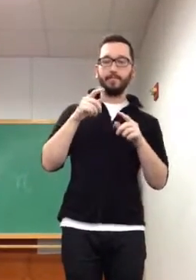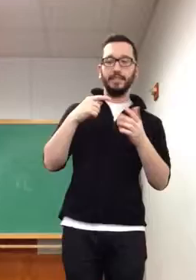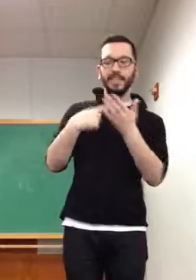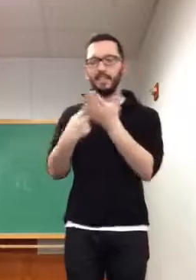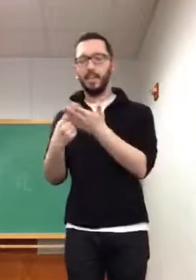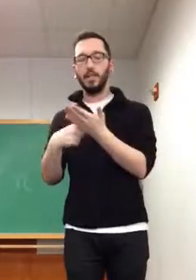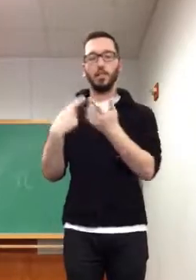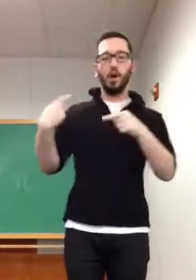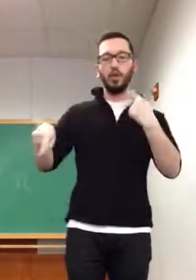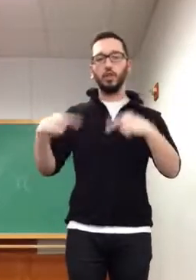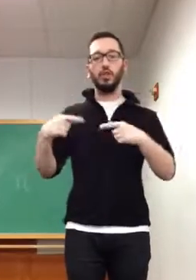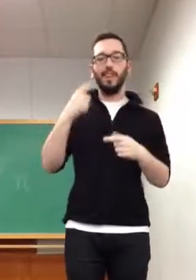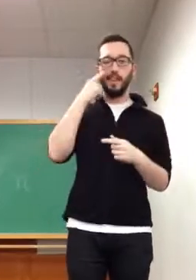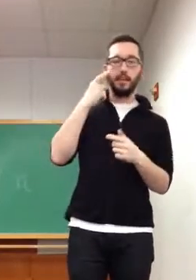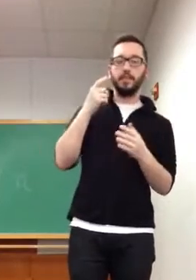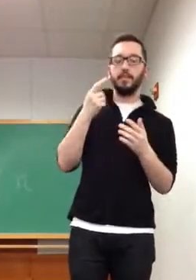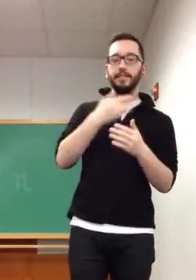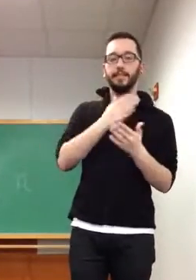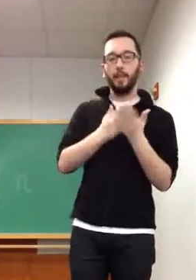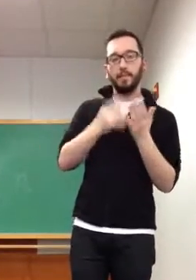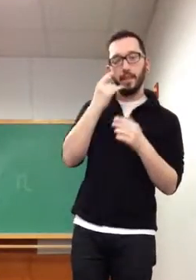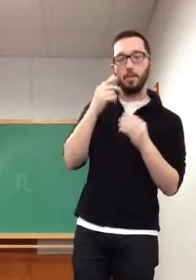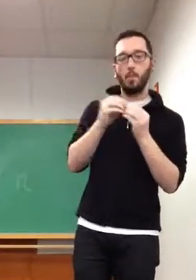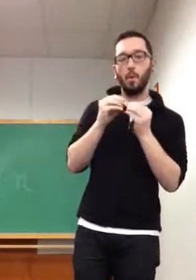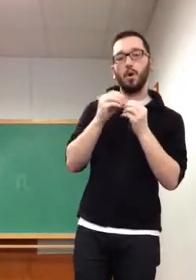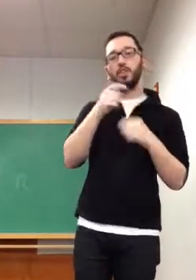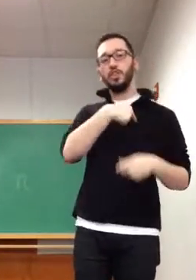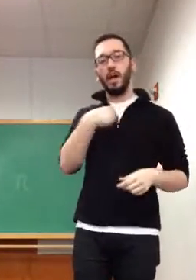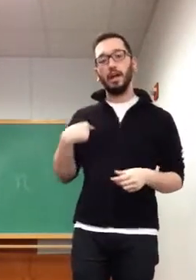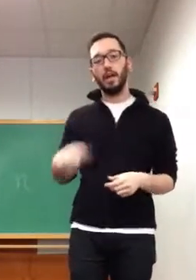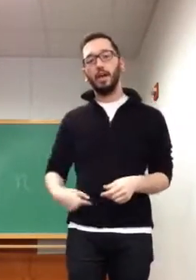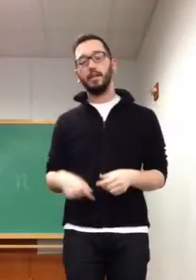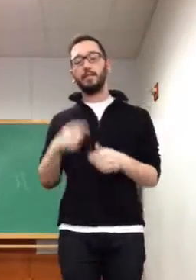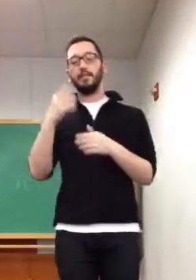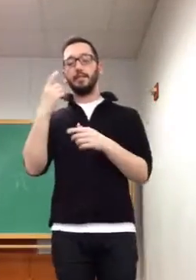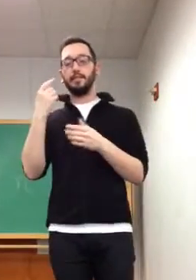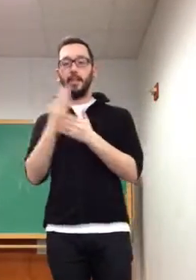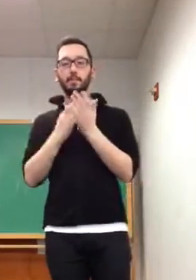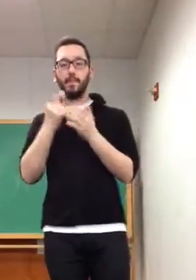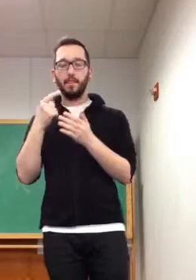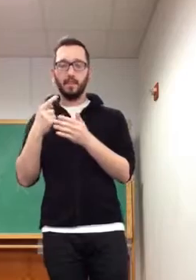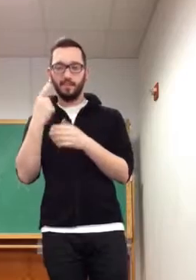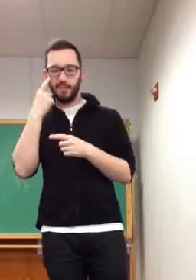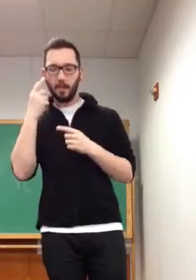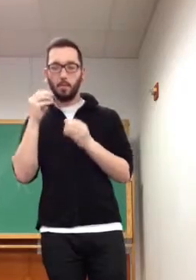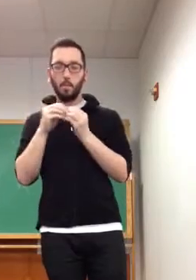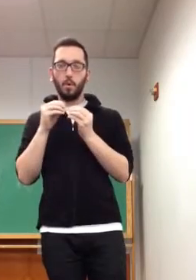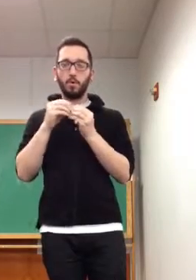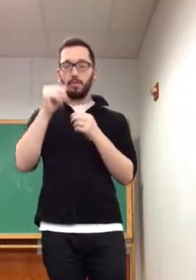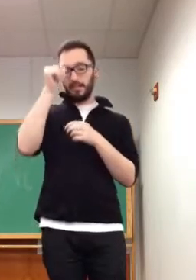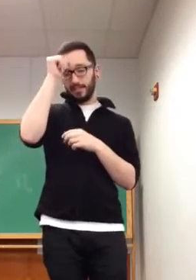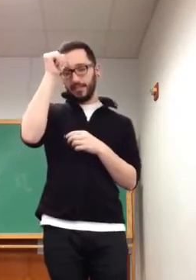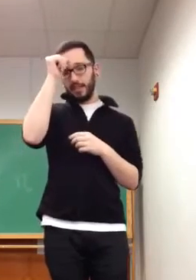forth. We never would have finished the job if our professor of Japanese history had not been absent on the last day, because she was not